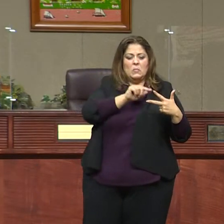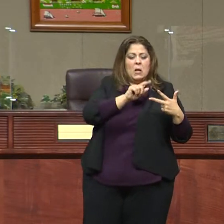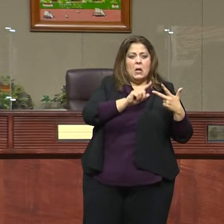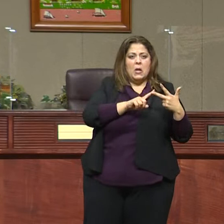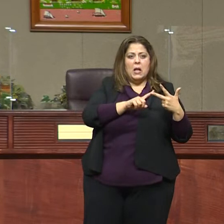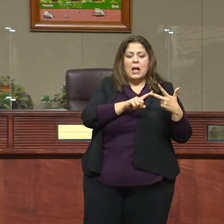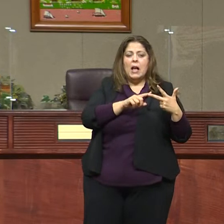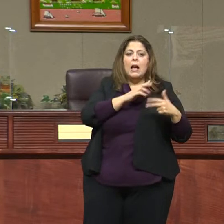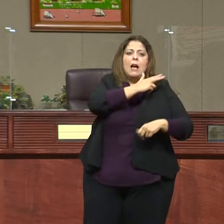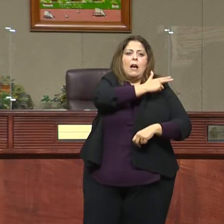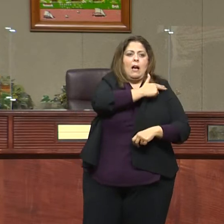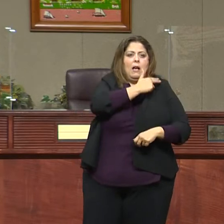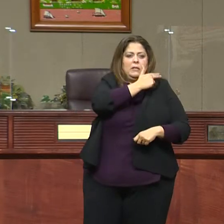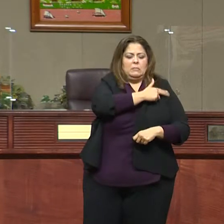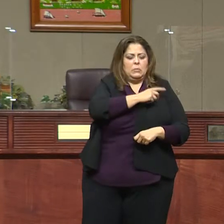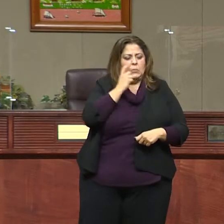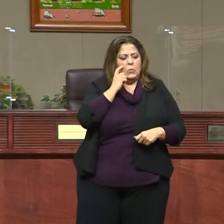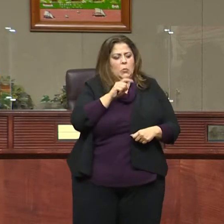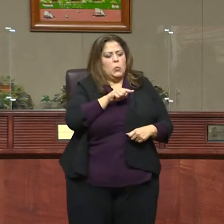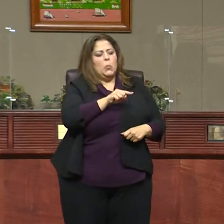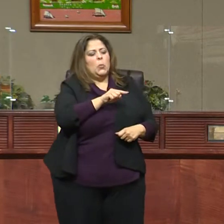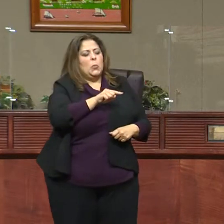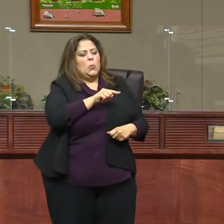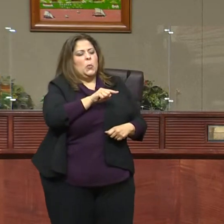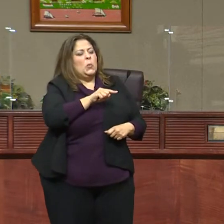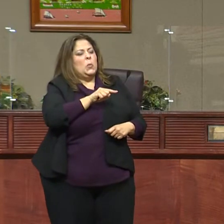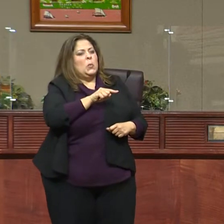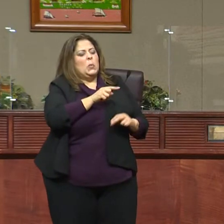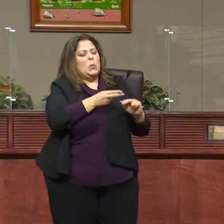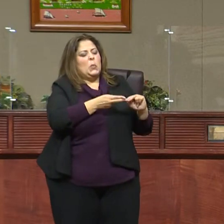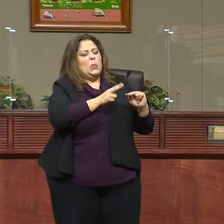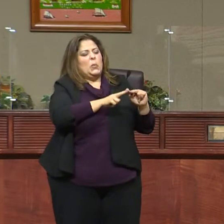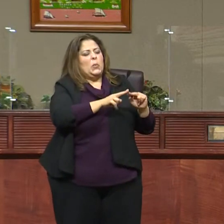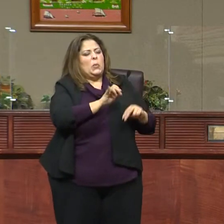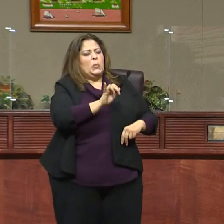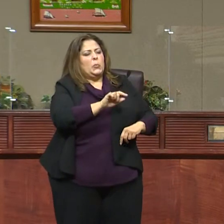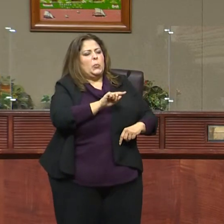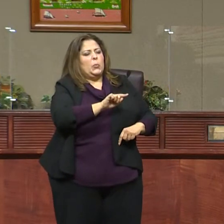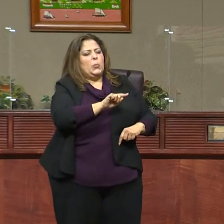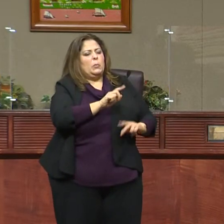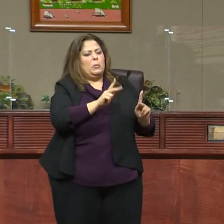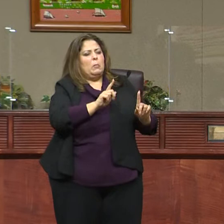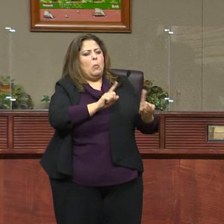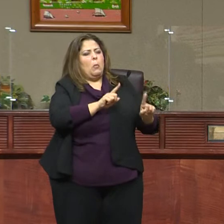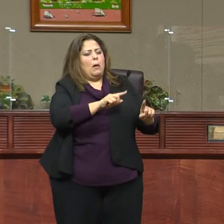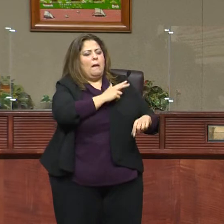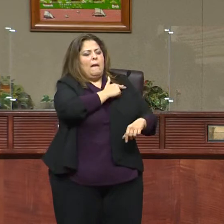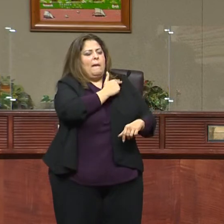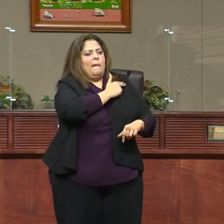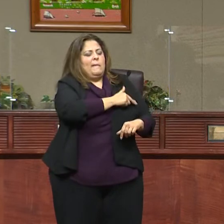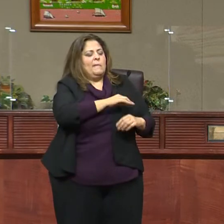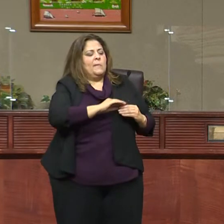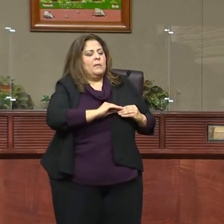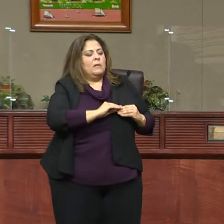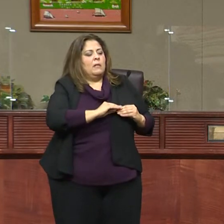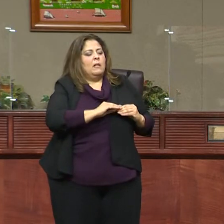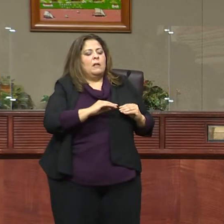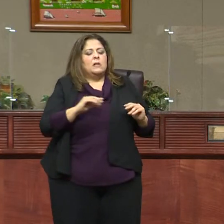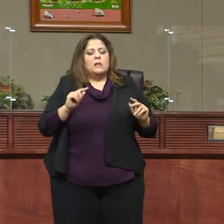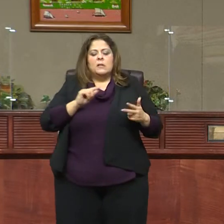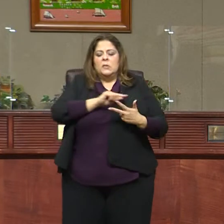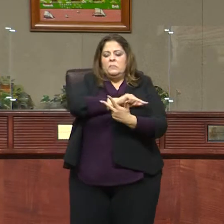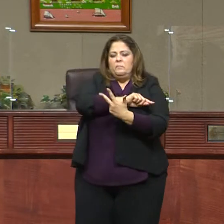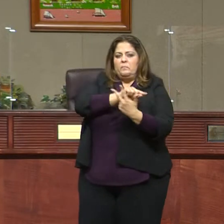that hospitalizations are edging up slightly as well. I had a conference call last